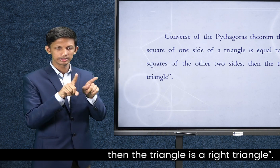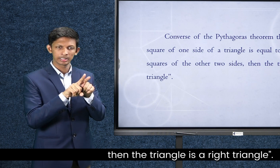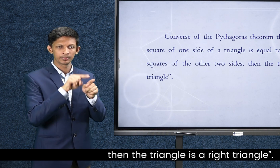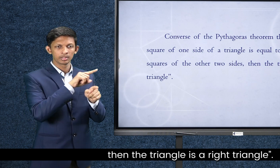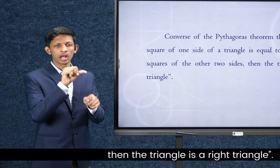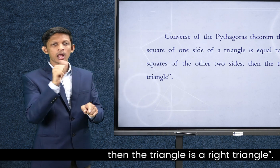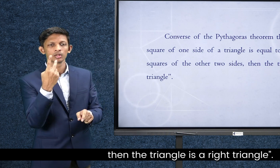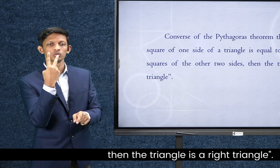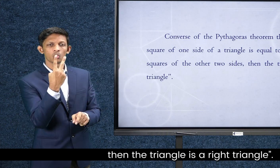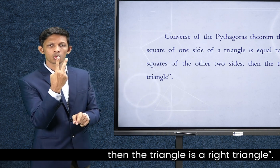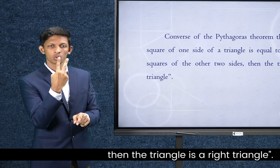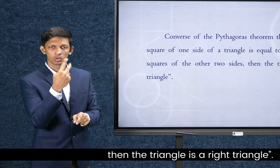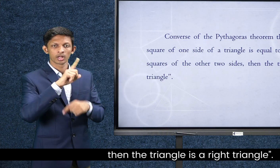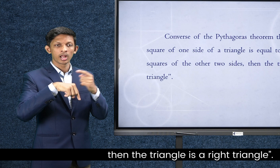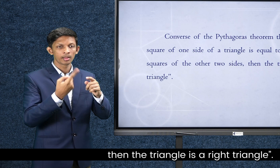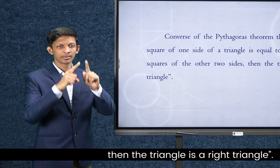is a right triangle.